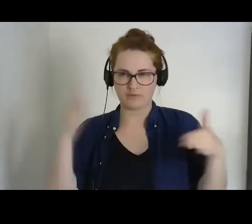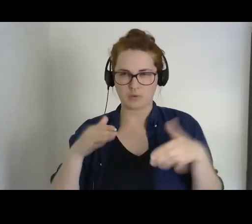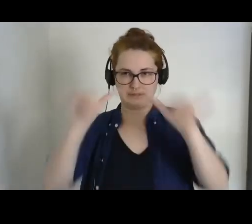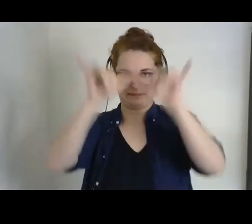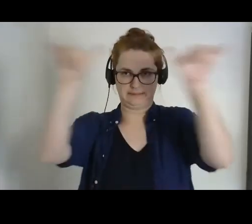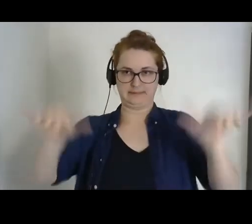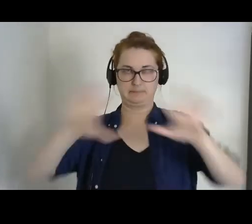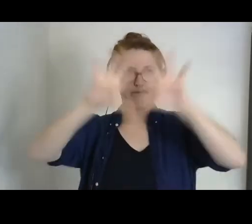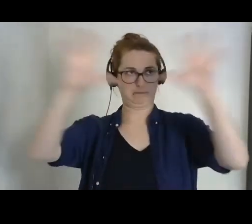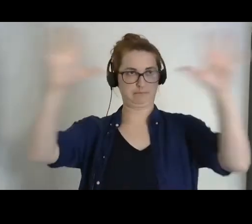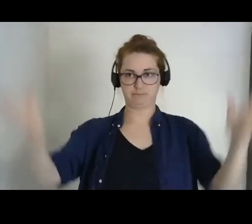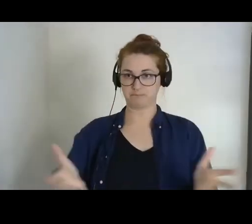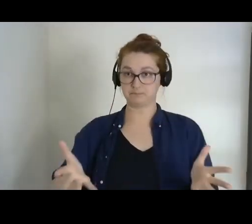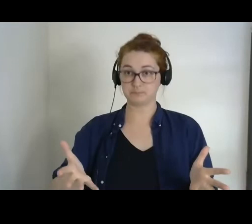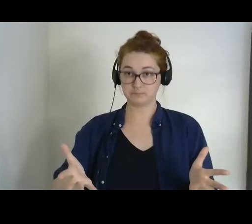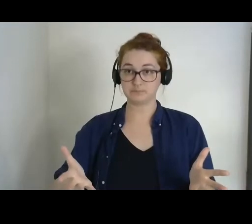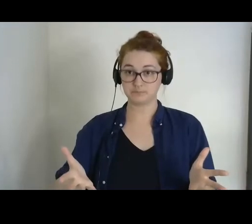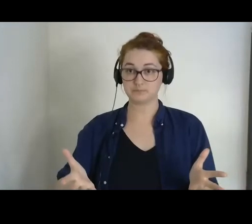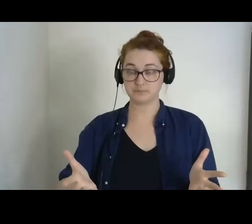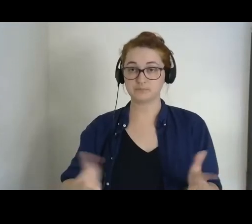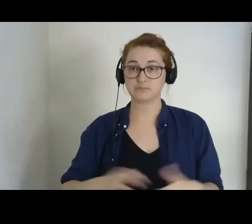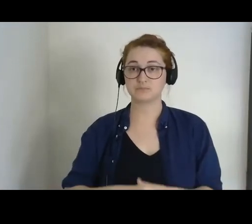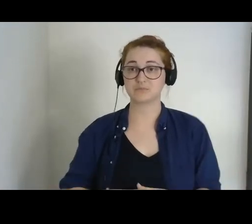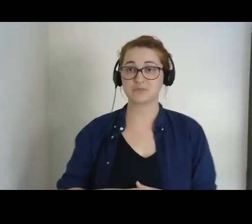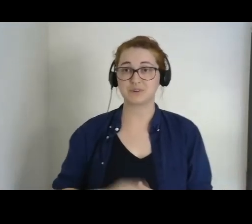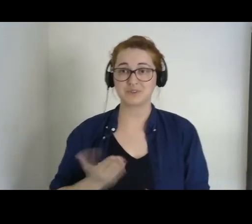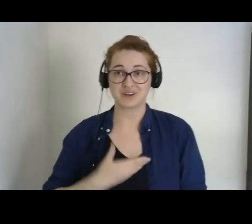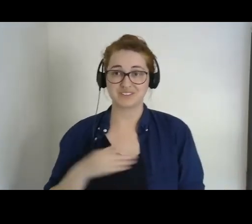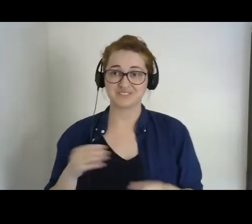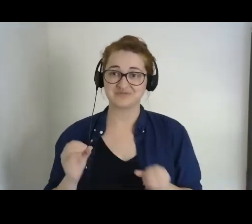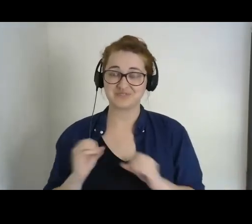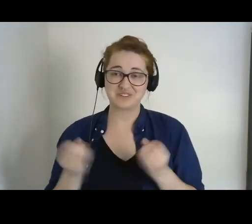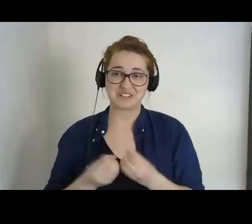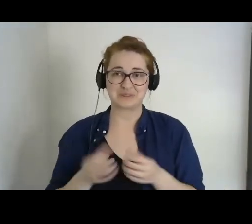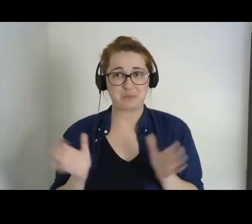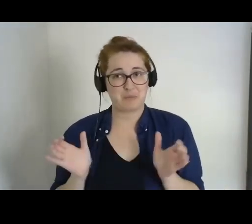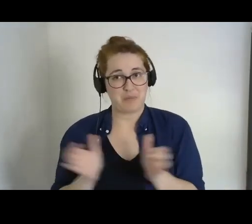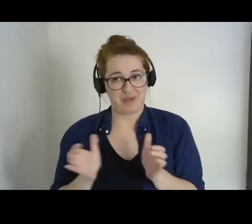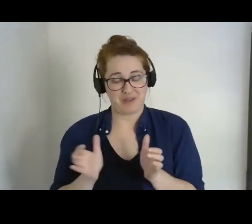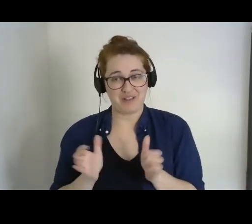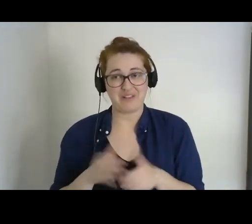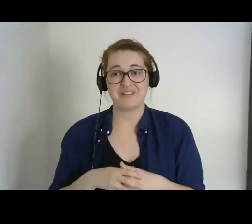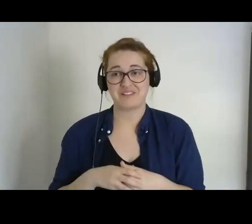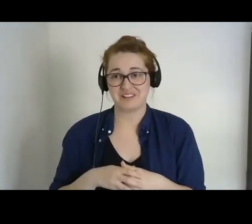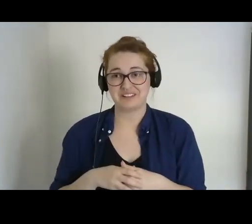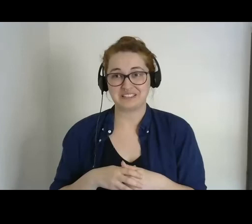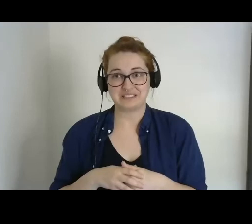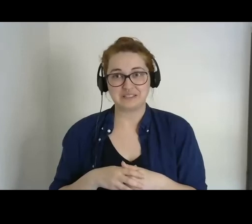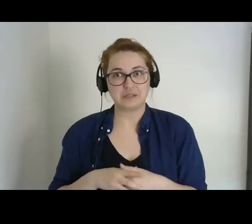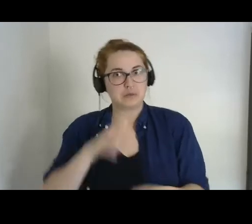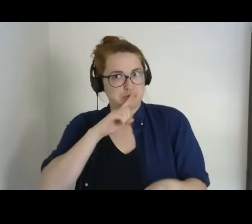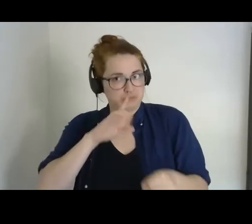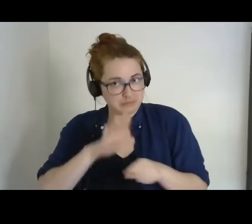like Leaf, we are a relatively small group of very dedicated